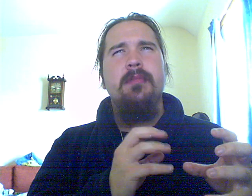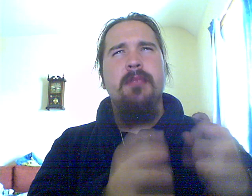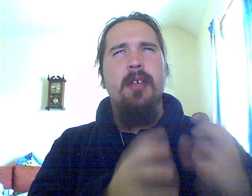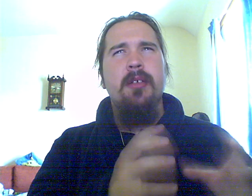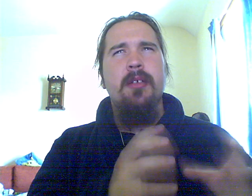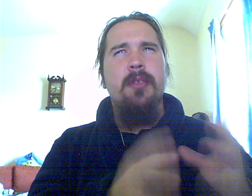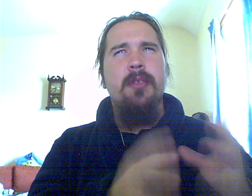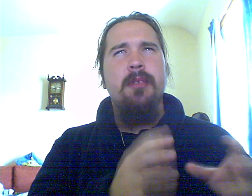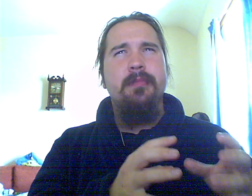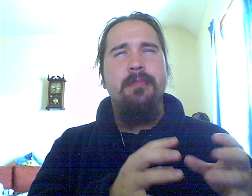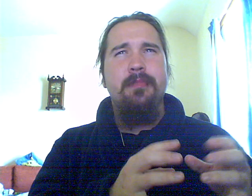girl that